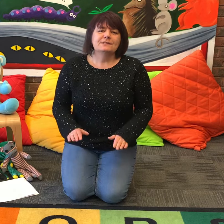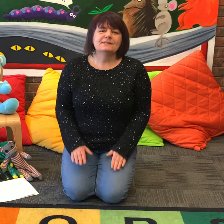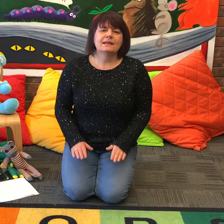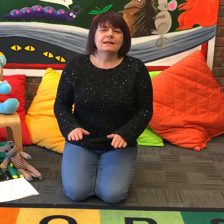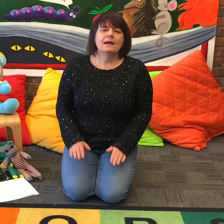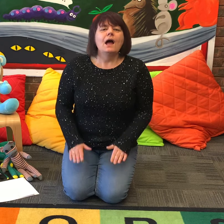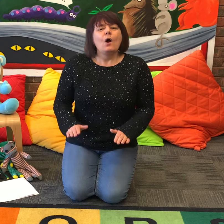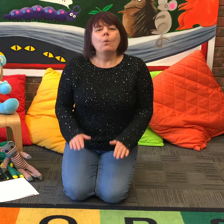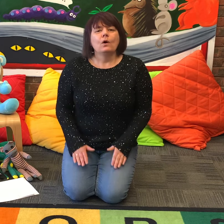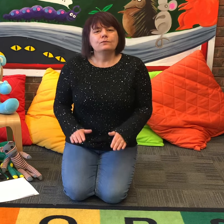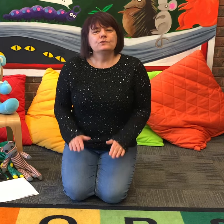sing.